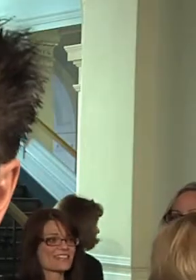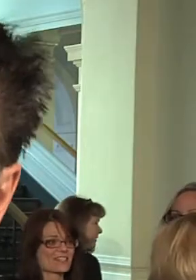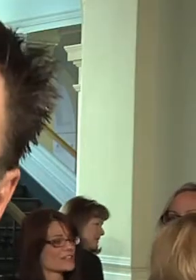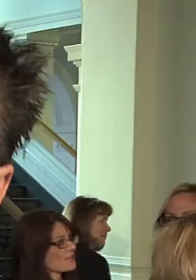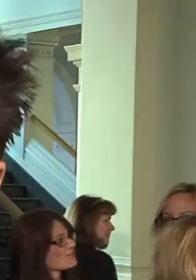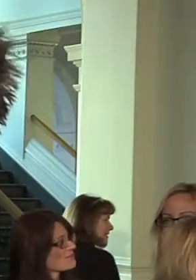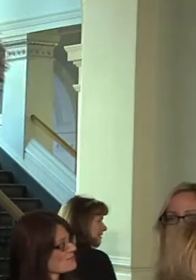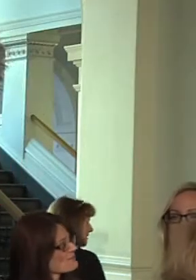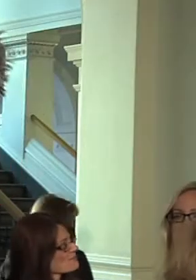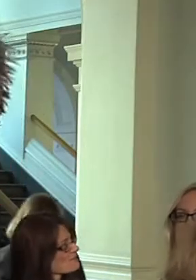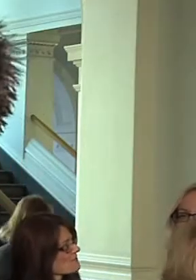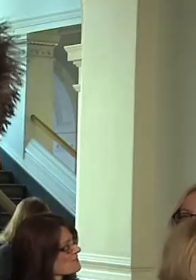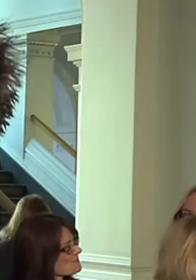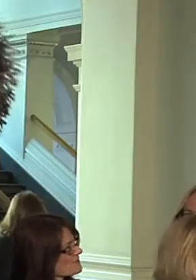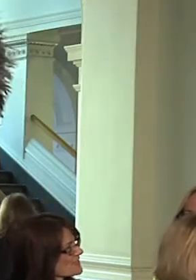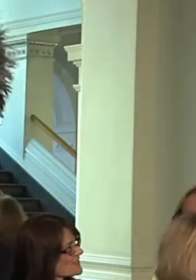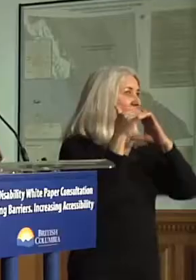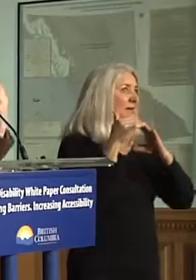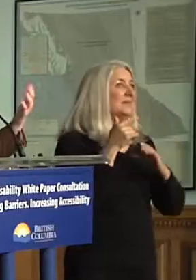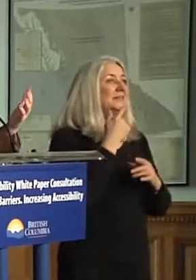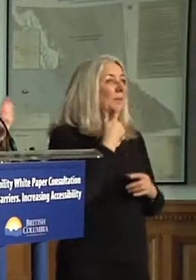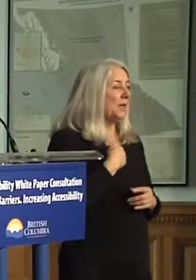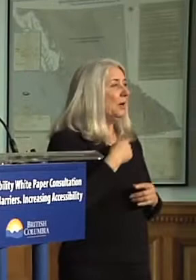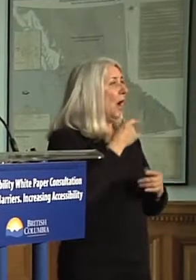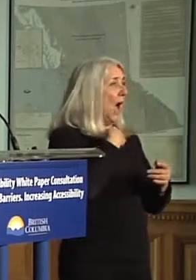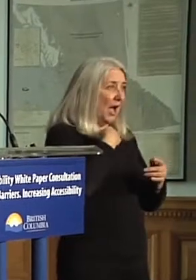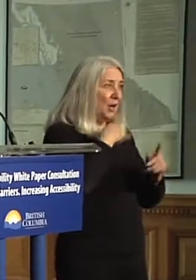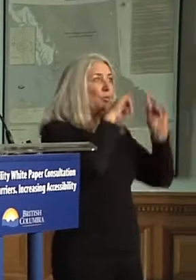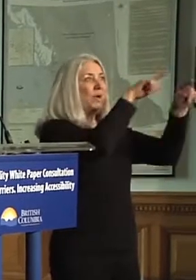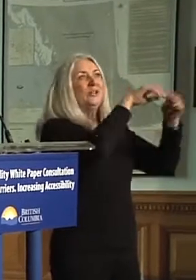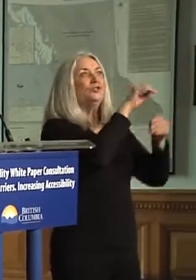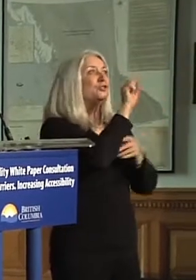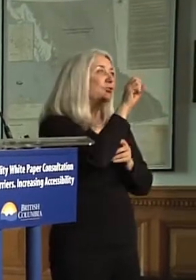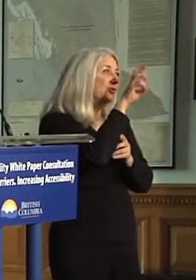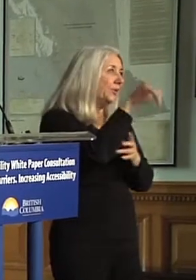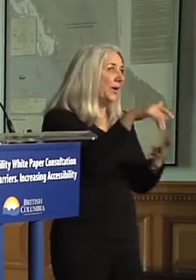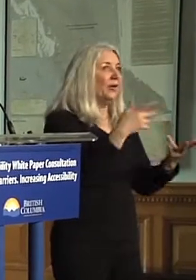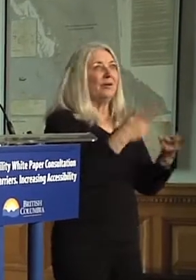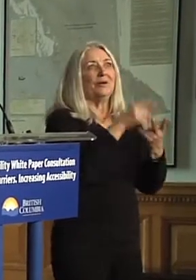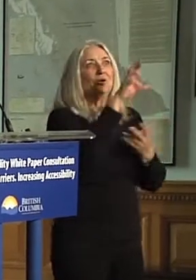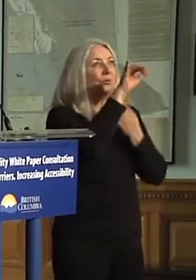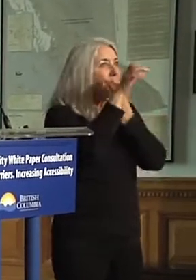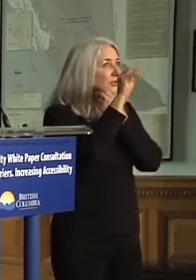discuss what we learned in the white paper, did we hear what people wanted to say, and then develop an action plan going forward